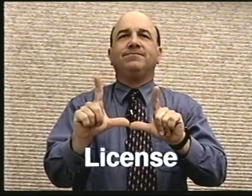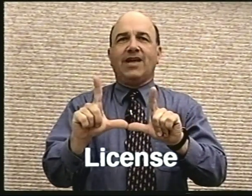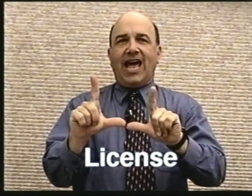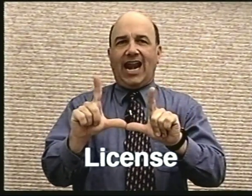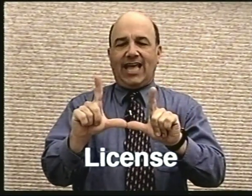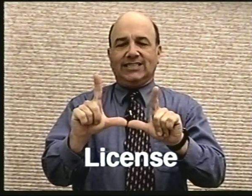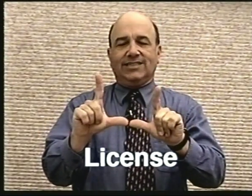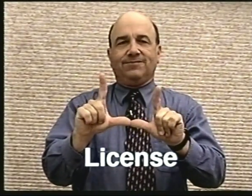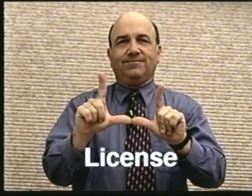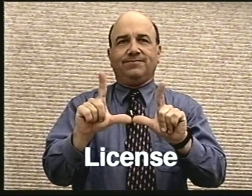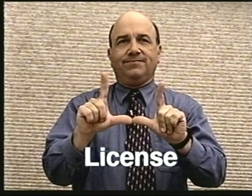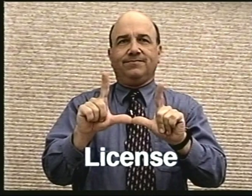License.